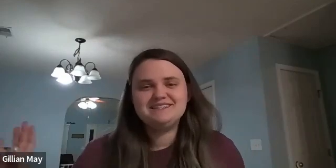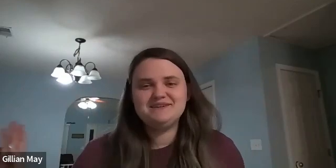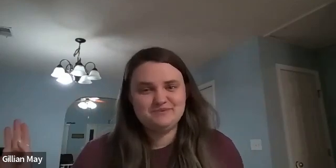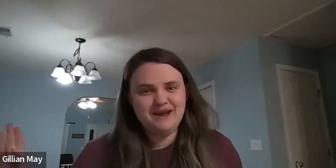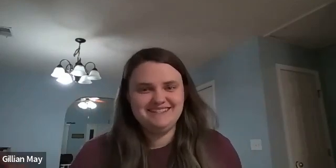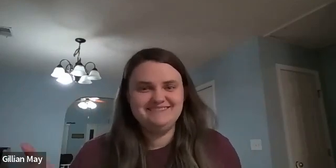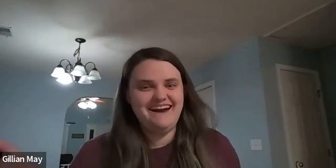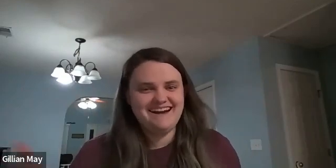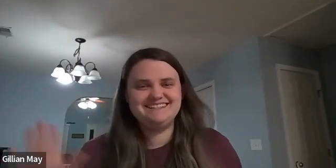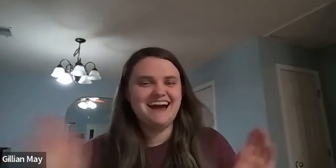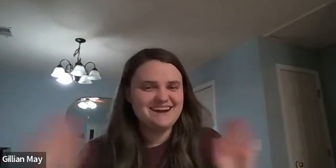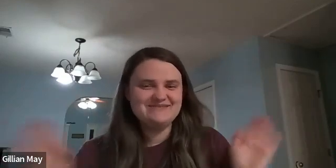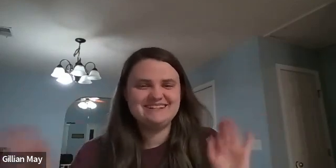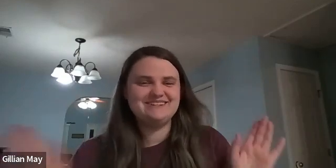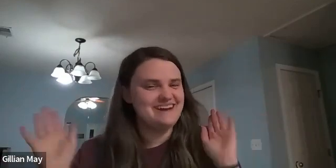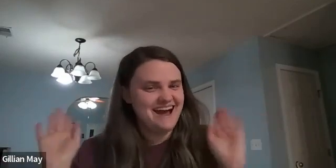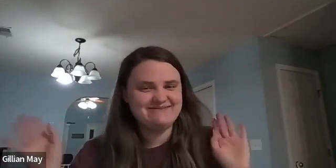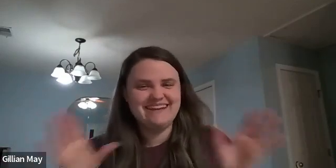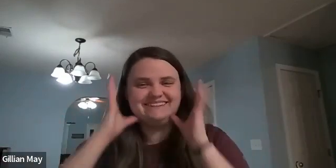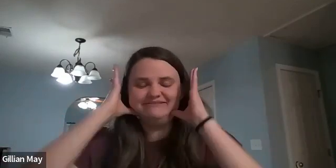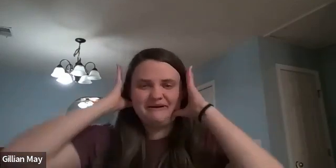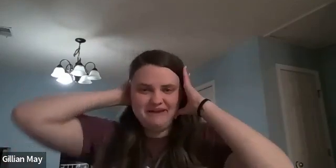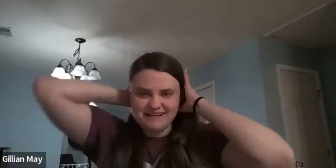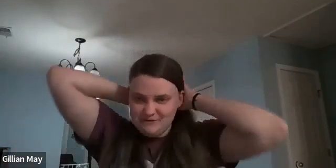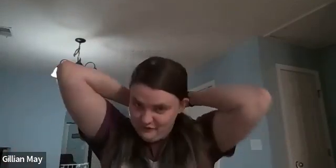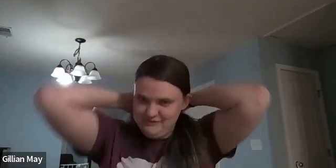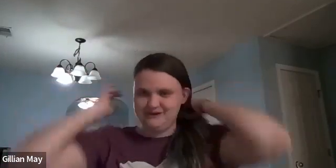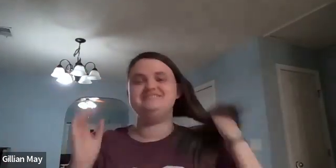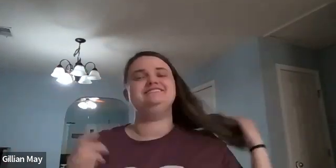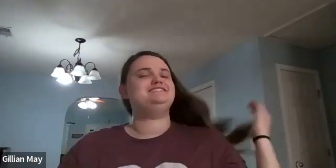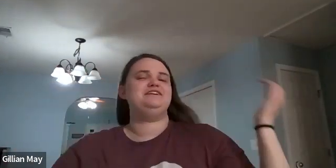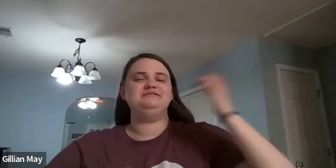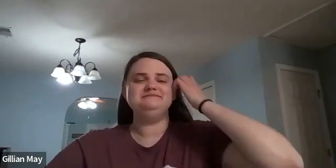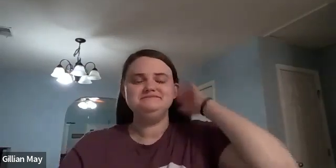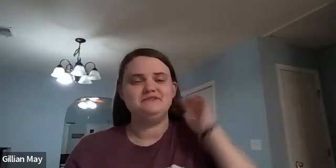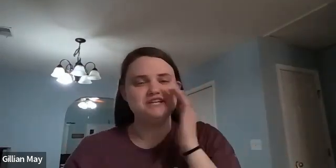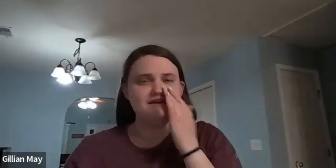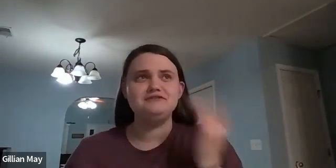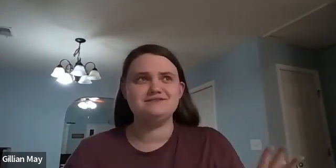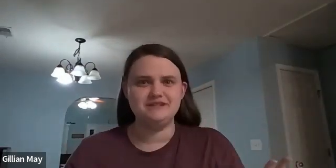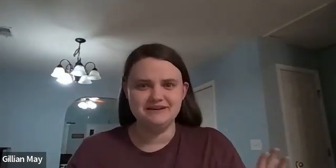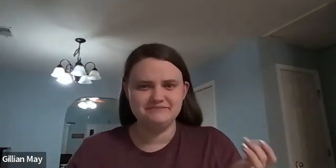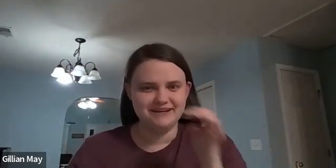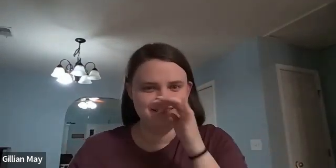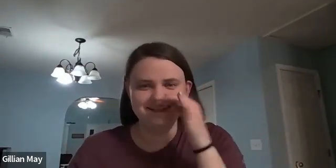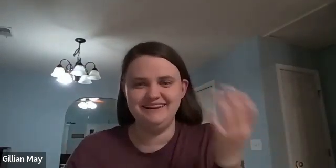gossip spreads, you guys. You got to make sure you're not making up rumors. So, which I know you guys wanted, but